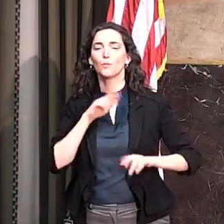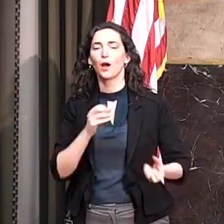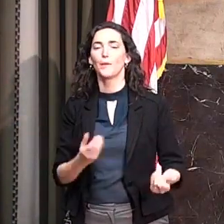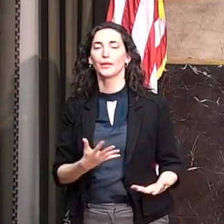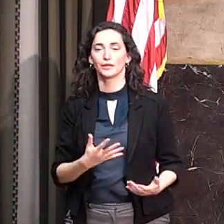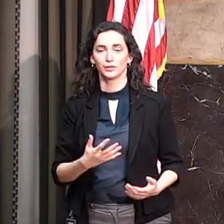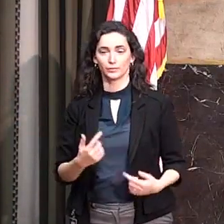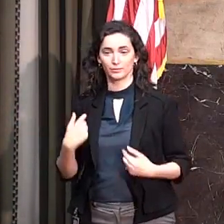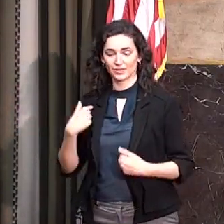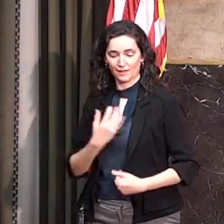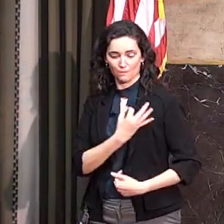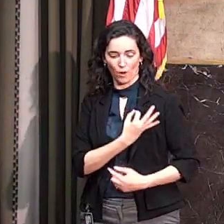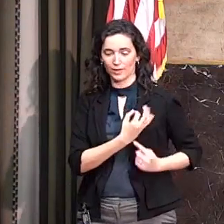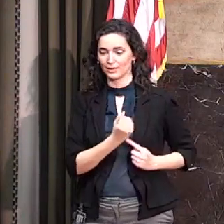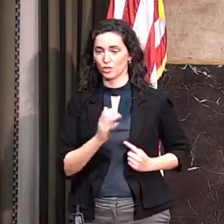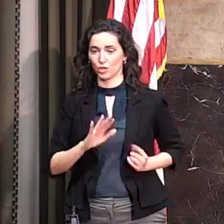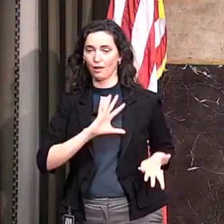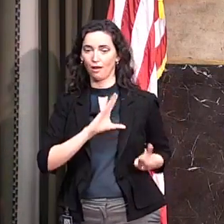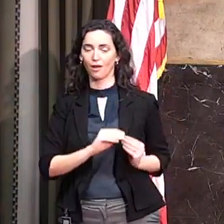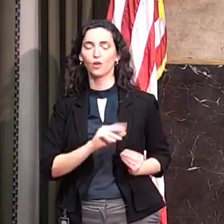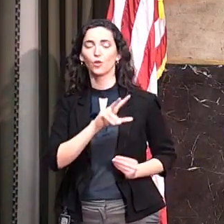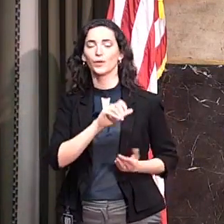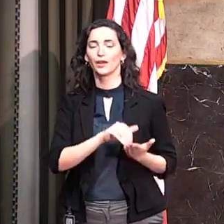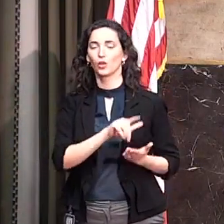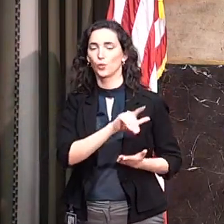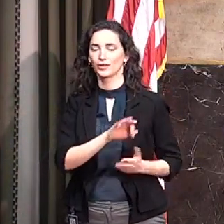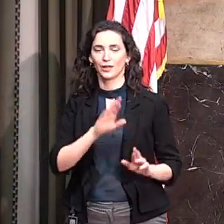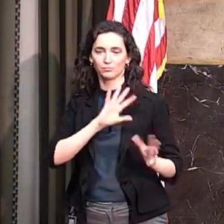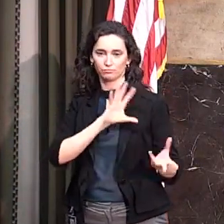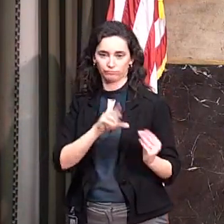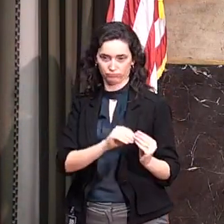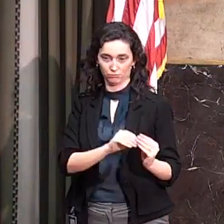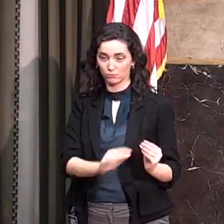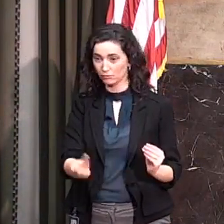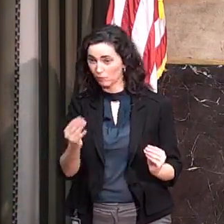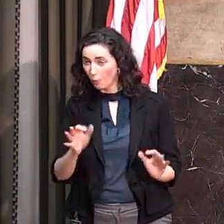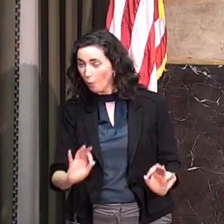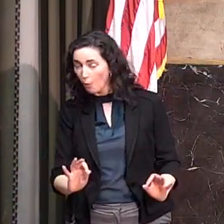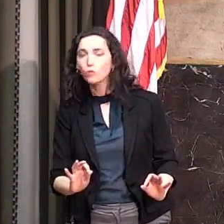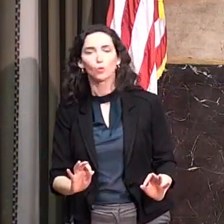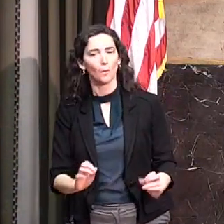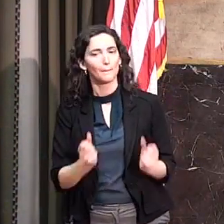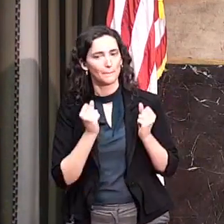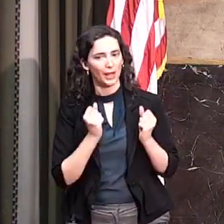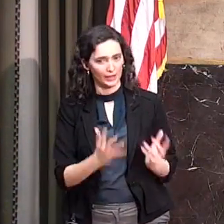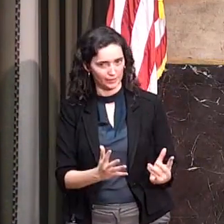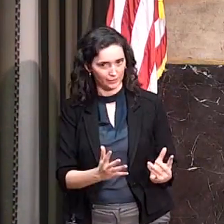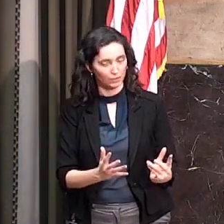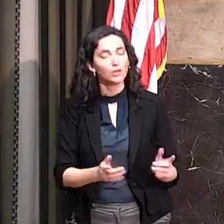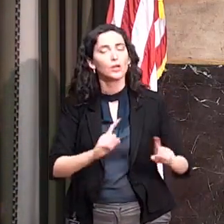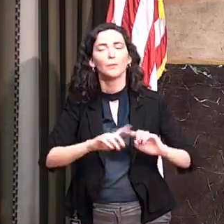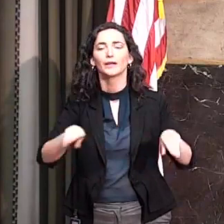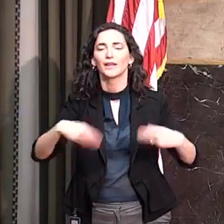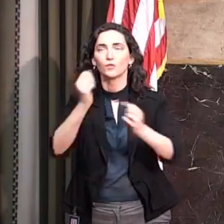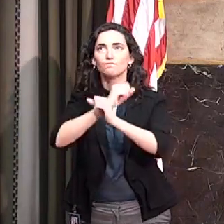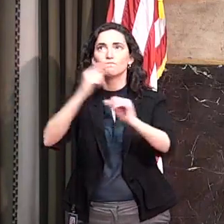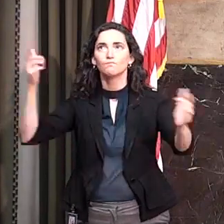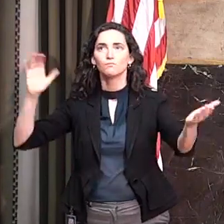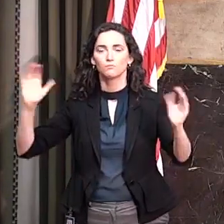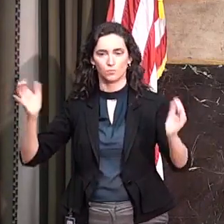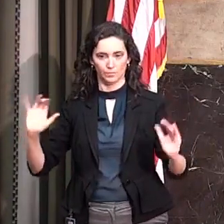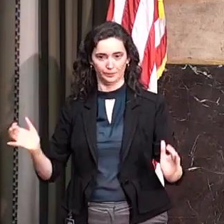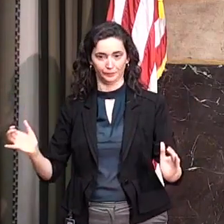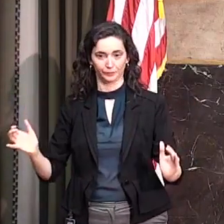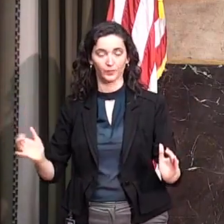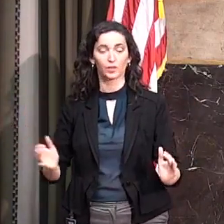3,039 new cases since Friday. To be sure, that's a lot. But I want to put that number into perspective.